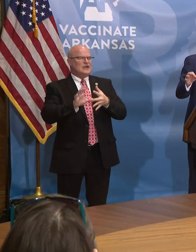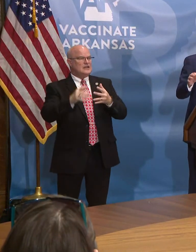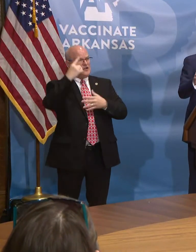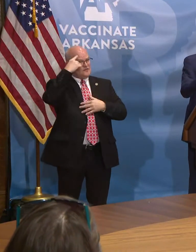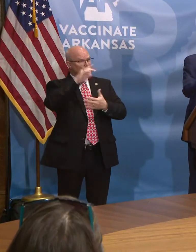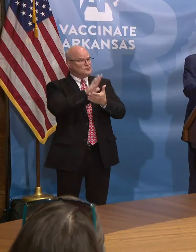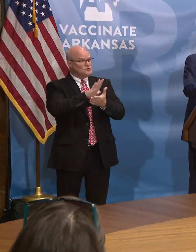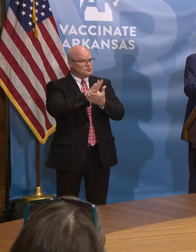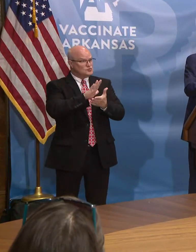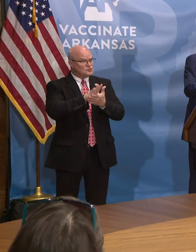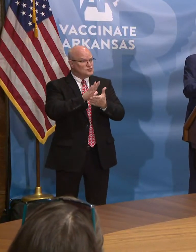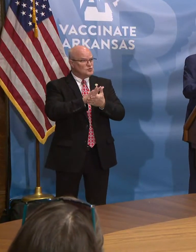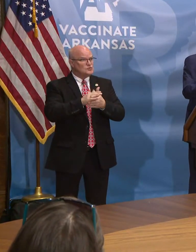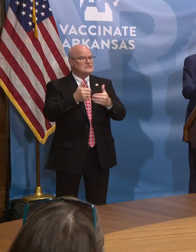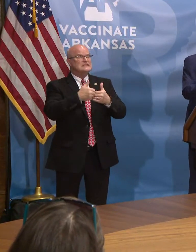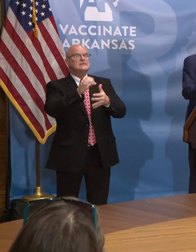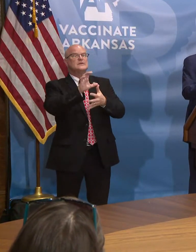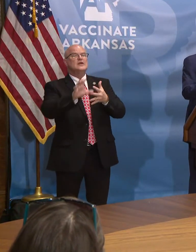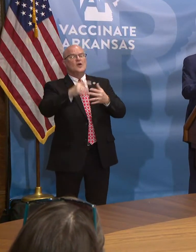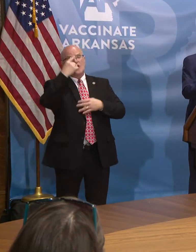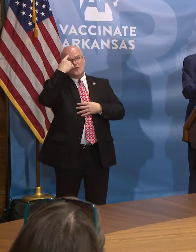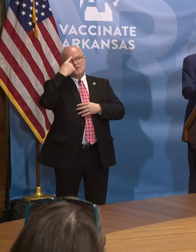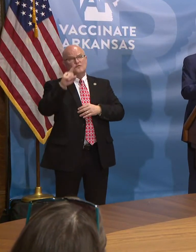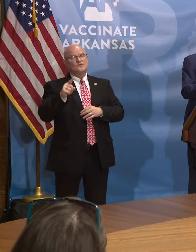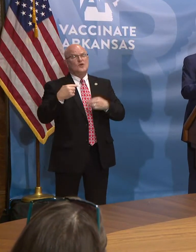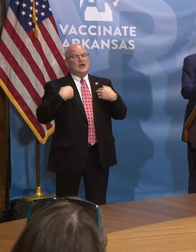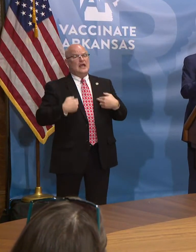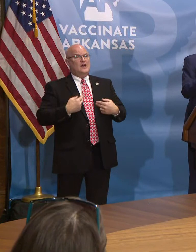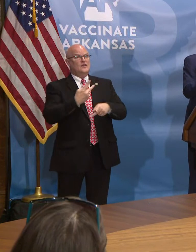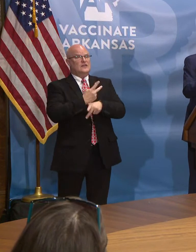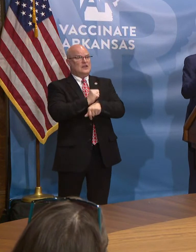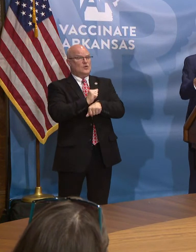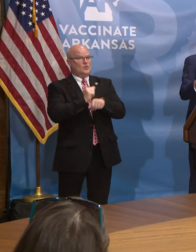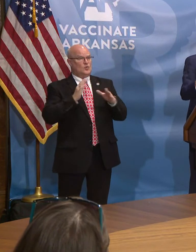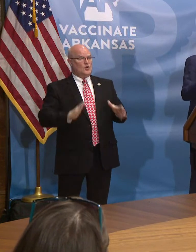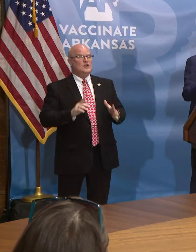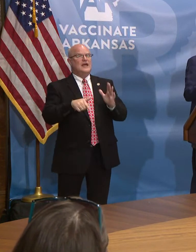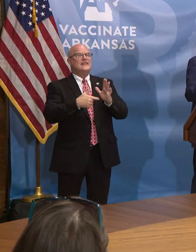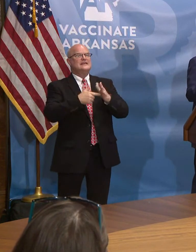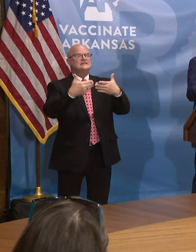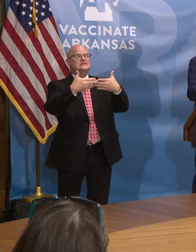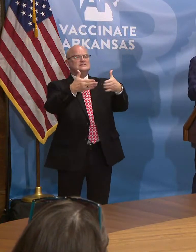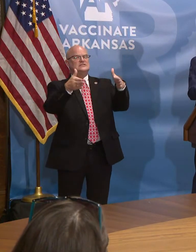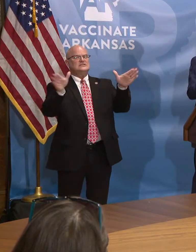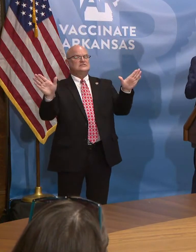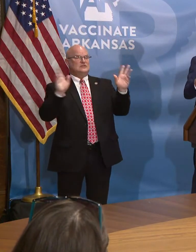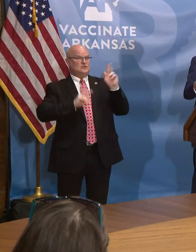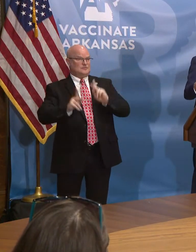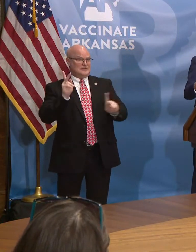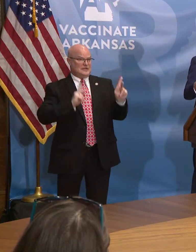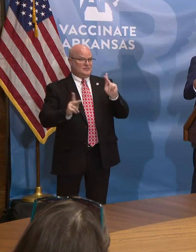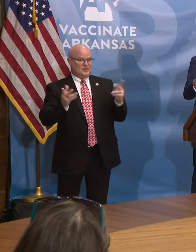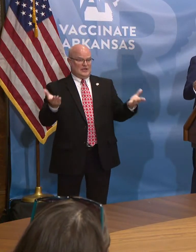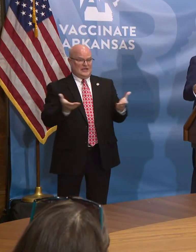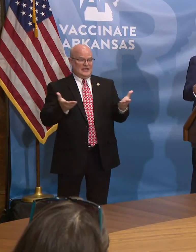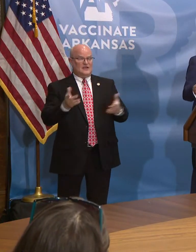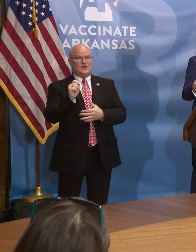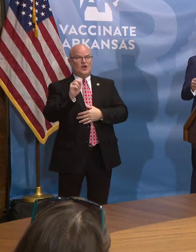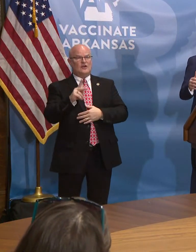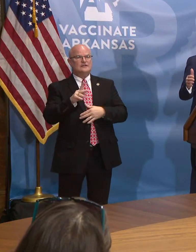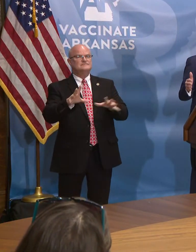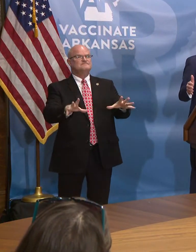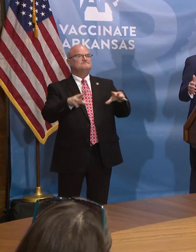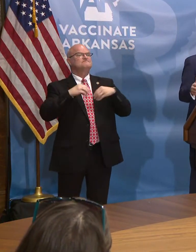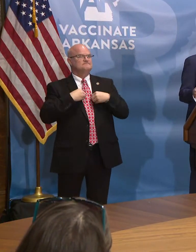for schools. There's separate criteria for healthcare workers. This is for the general public, and we in Arkansas have